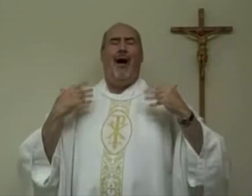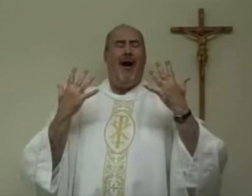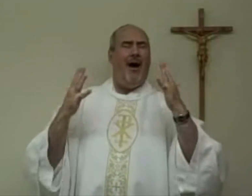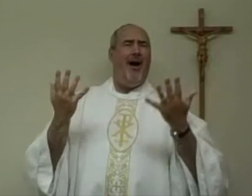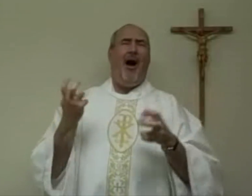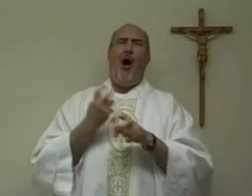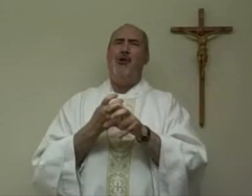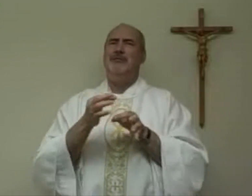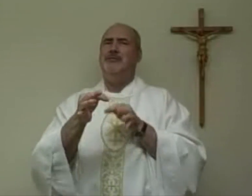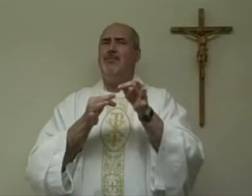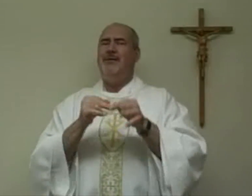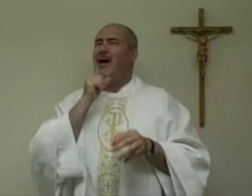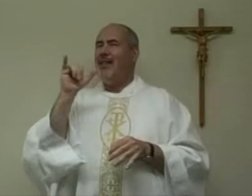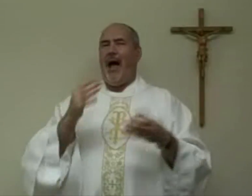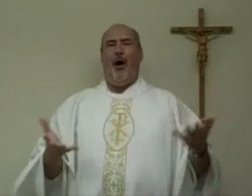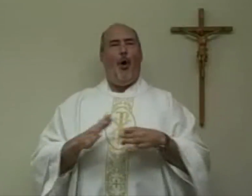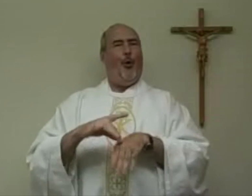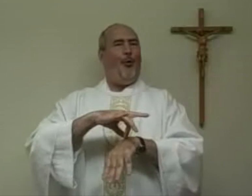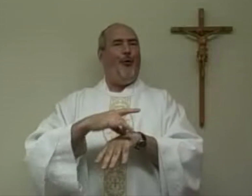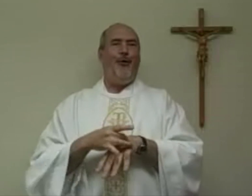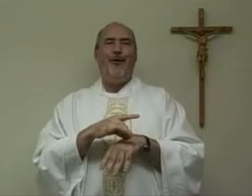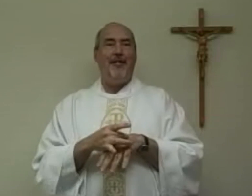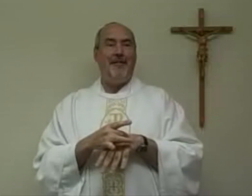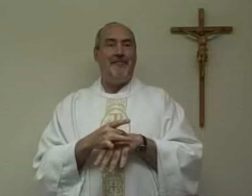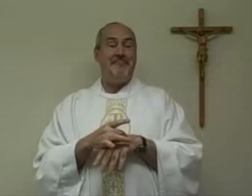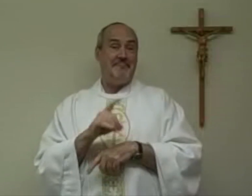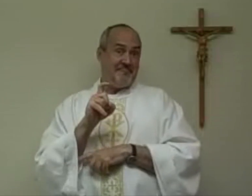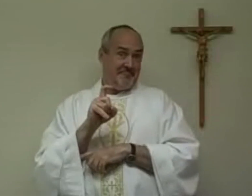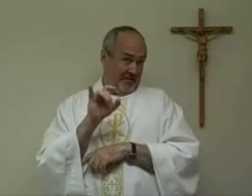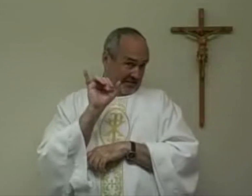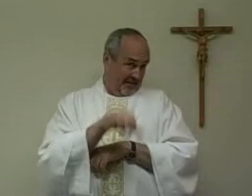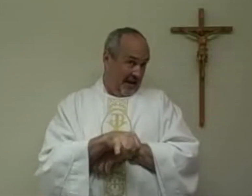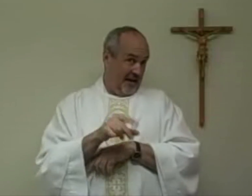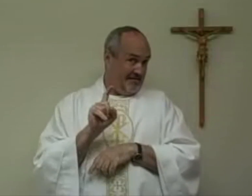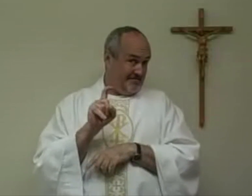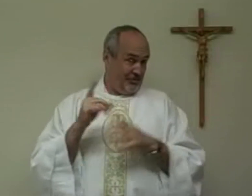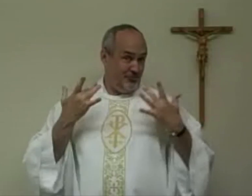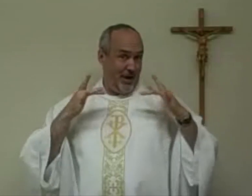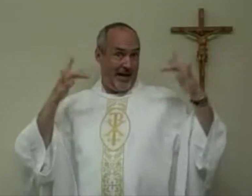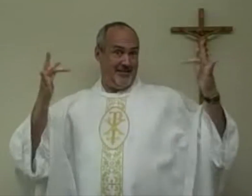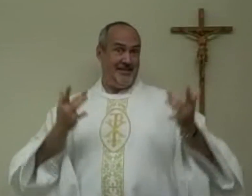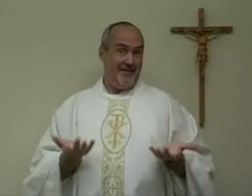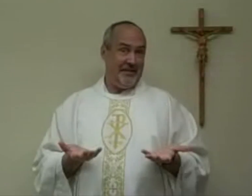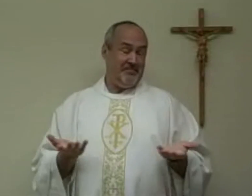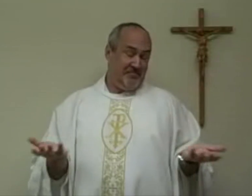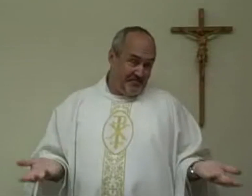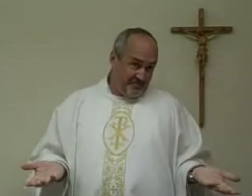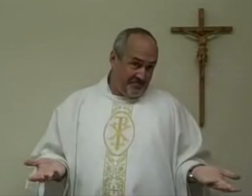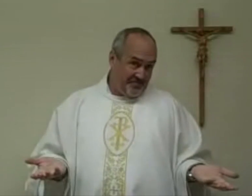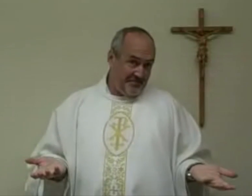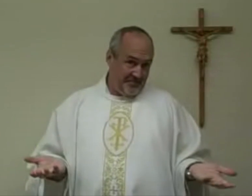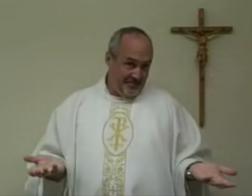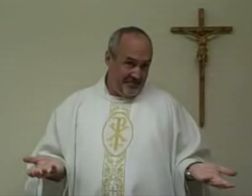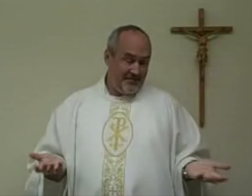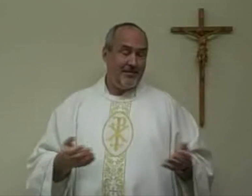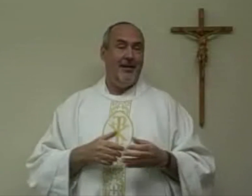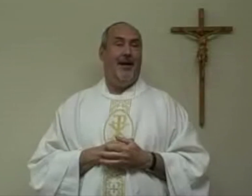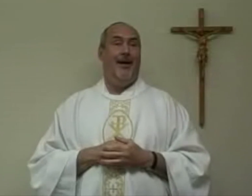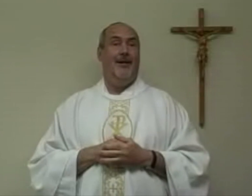their loved one was so beautiful and young and very different than how they appeared here on earth. Are they seeing